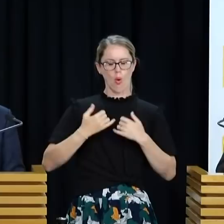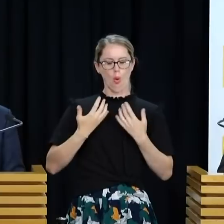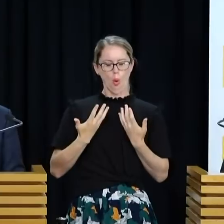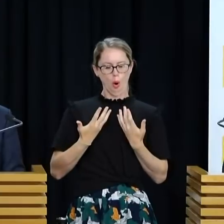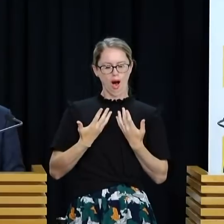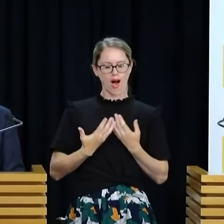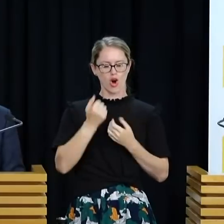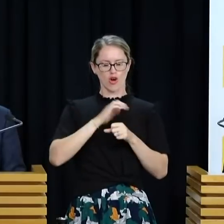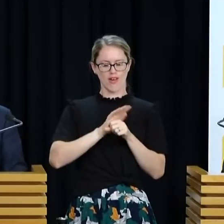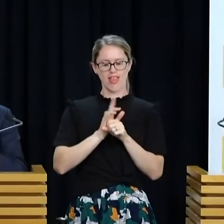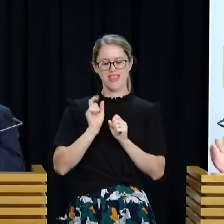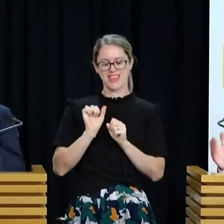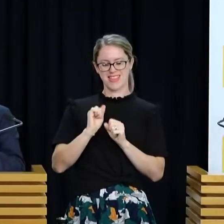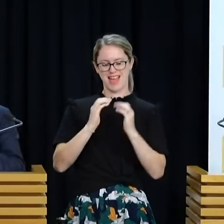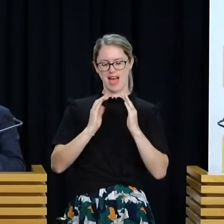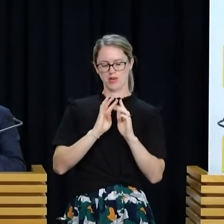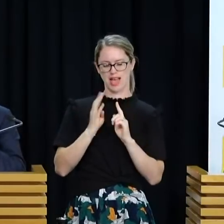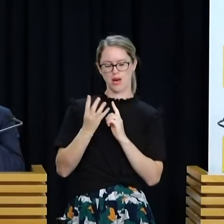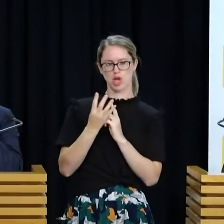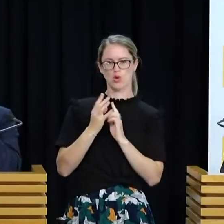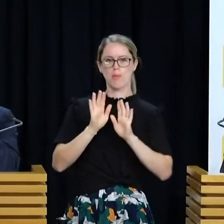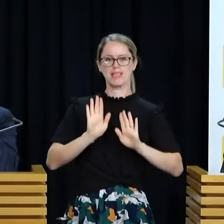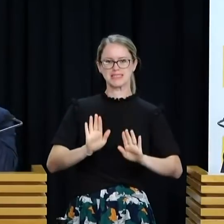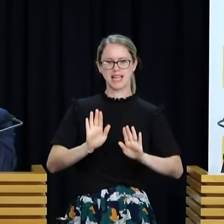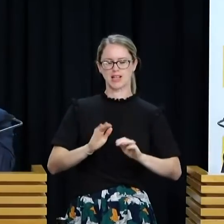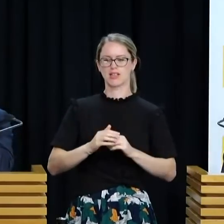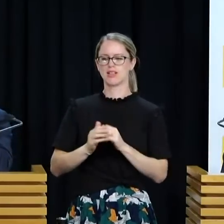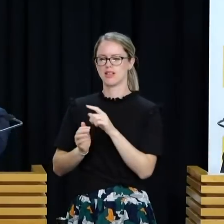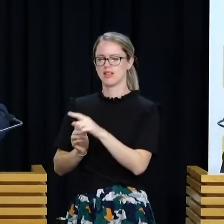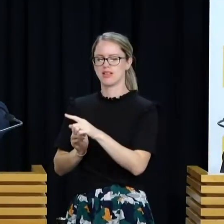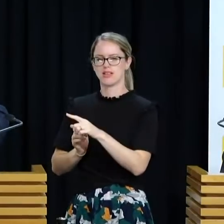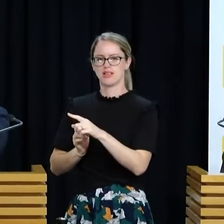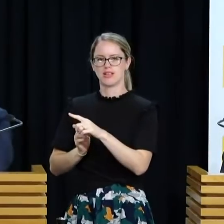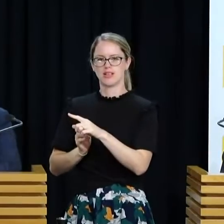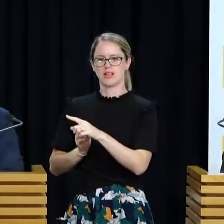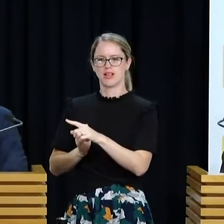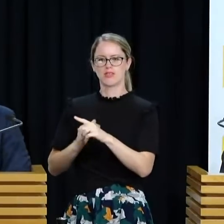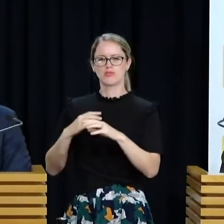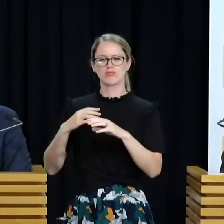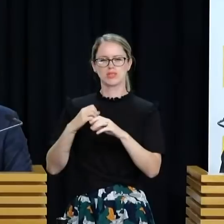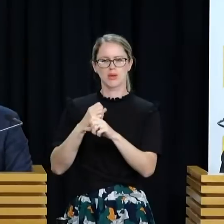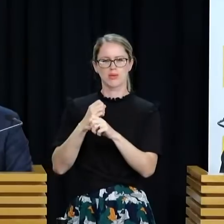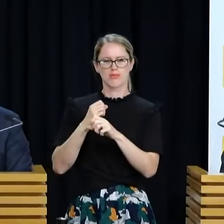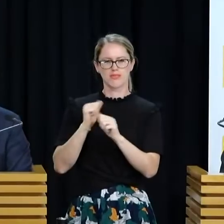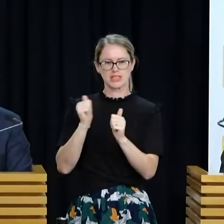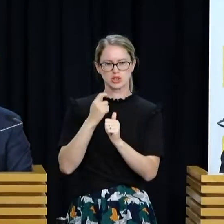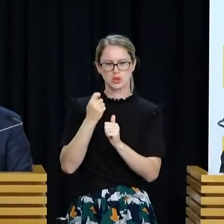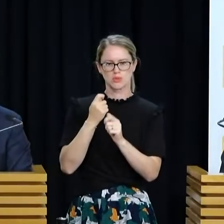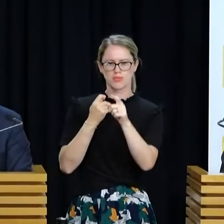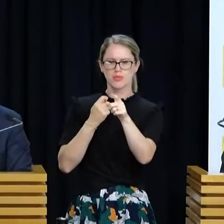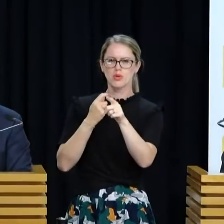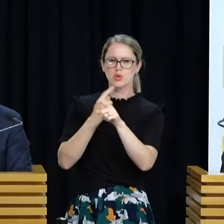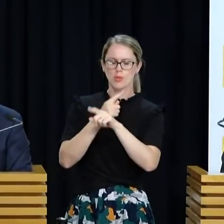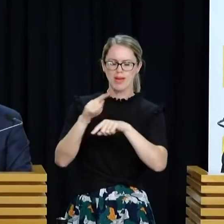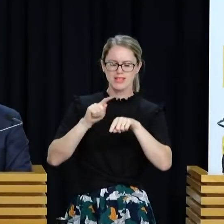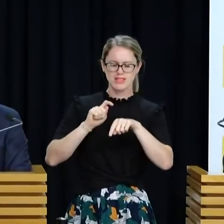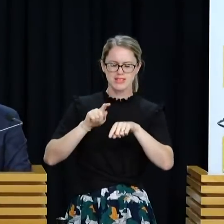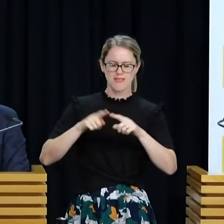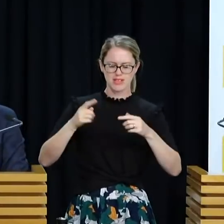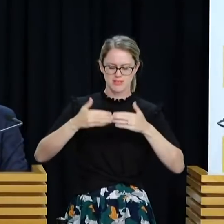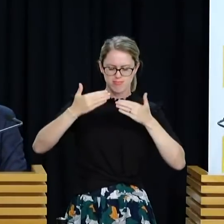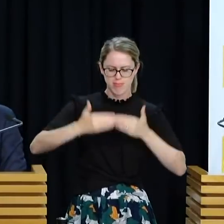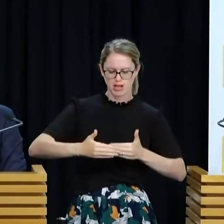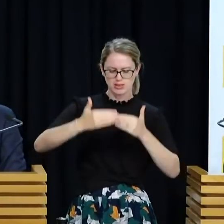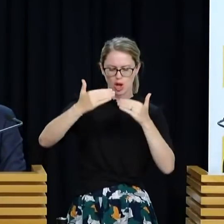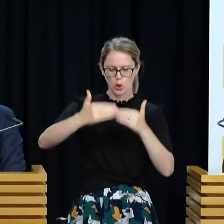they immediately isolate and are followed up. Just going in, I'm going to have to wrap up shortly, but Jess. Can I just quickly check, when you were talking about the milestones, you talked about